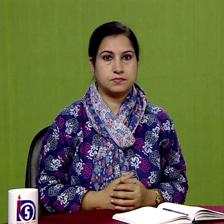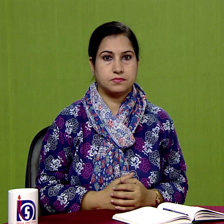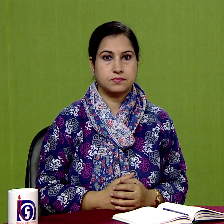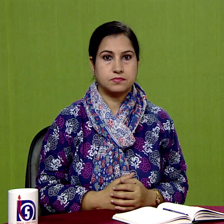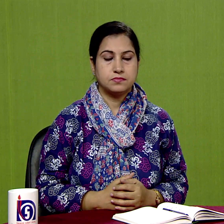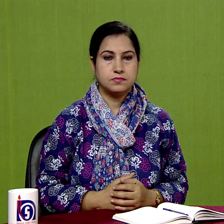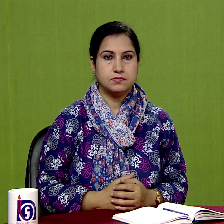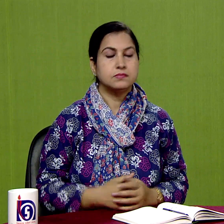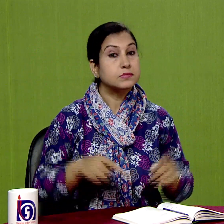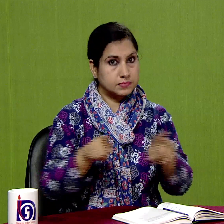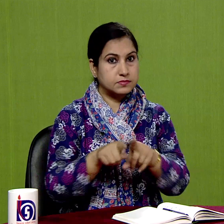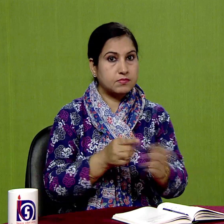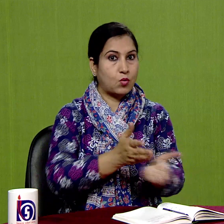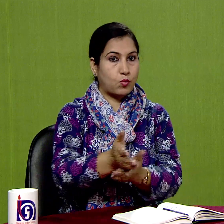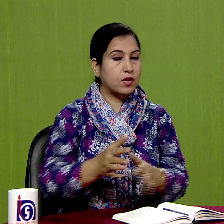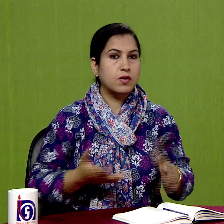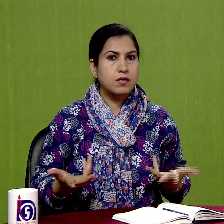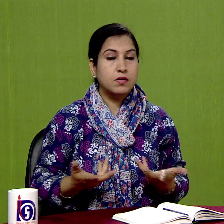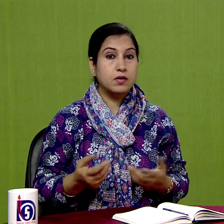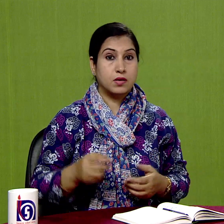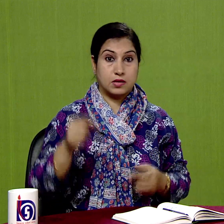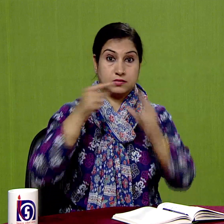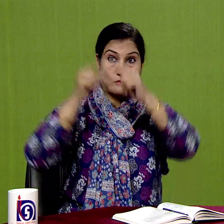In the same way, moon,